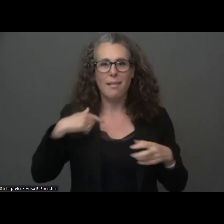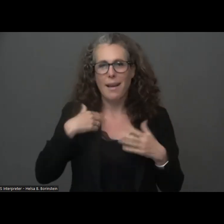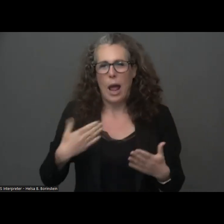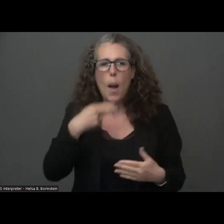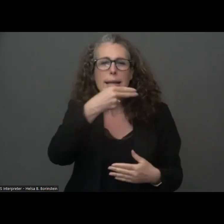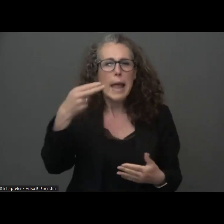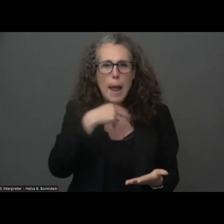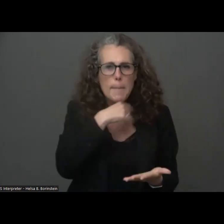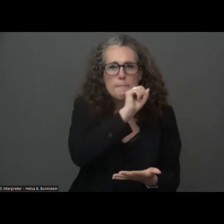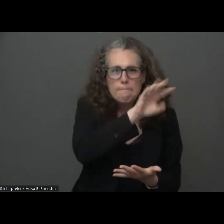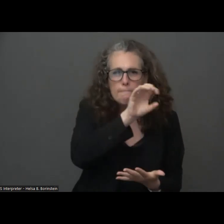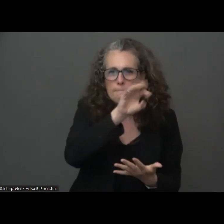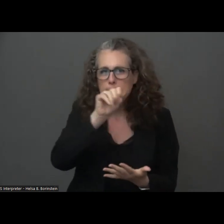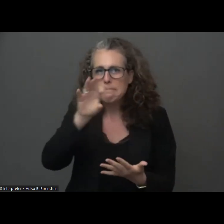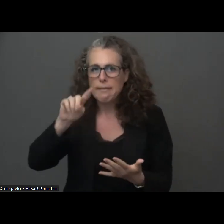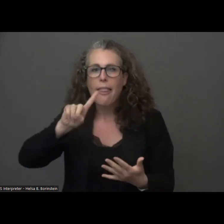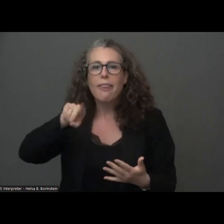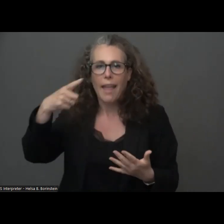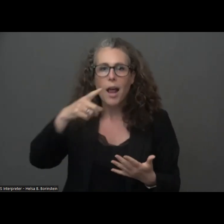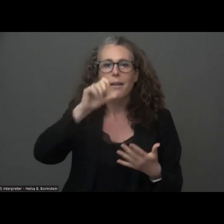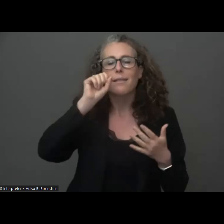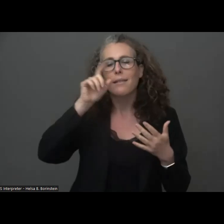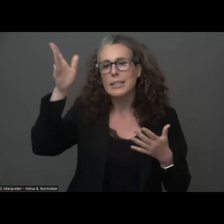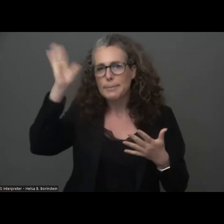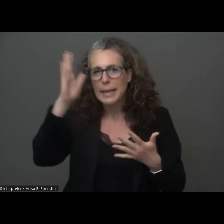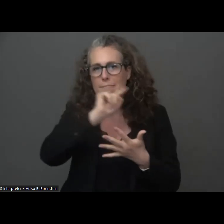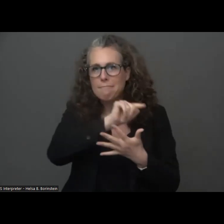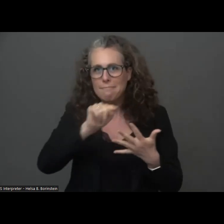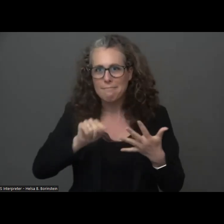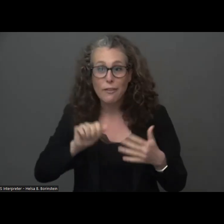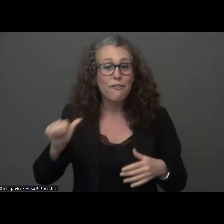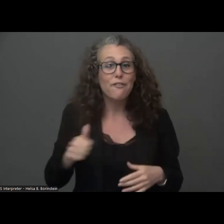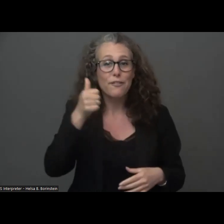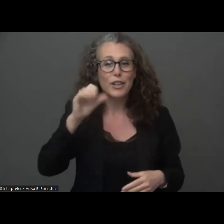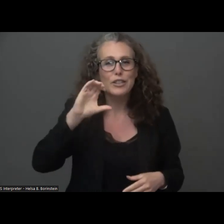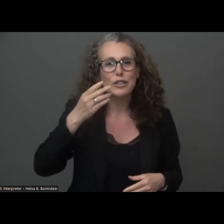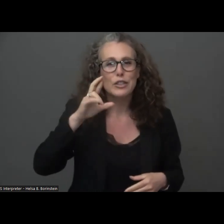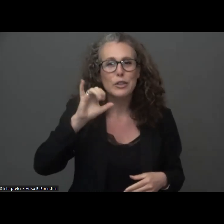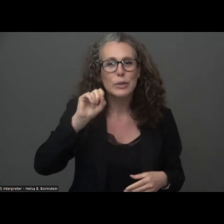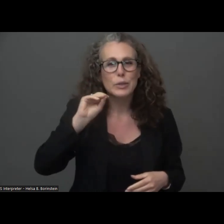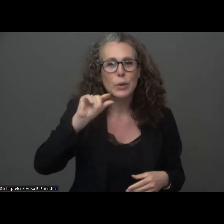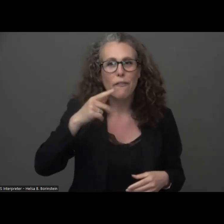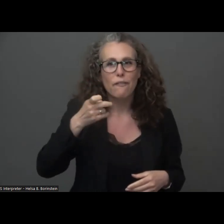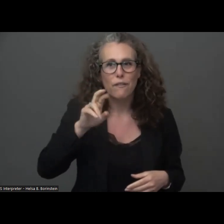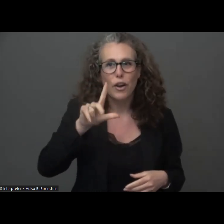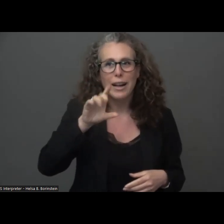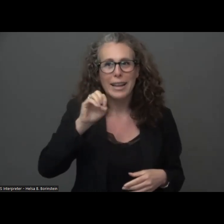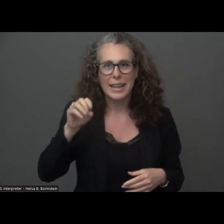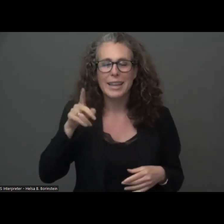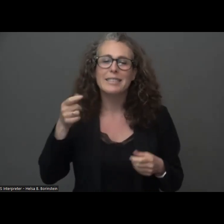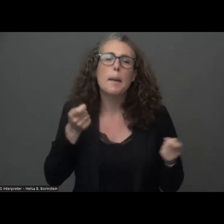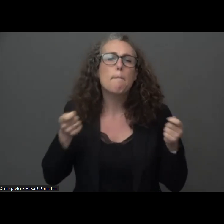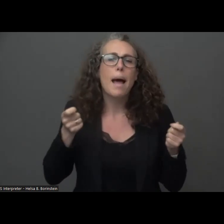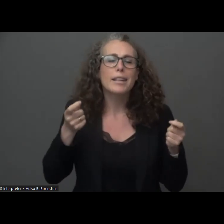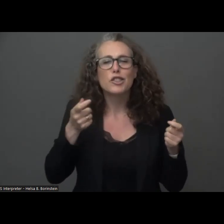quickly from panel member to panel member. We've got Christopher Lee, who's the Managing Director of G3 ICT, We've got